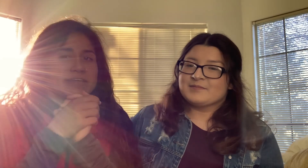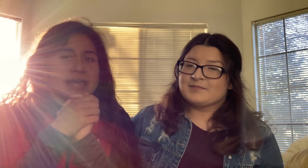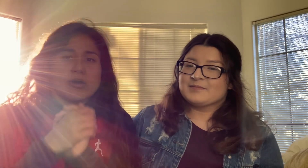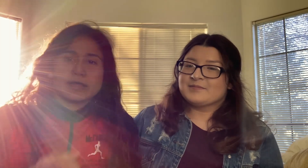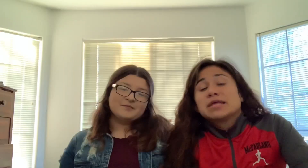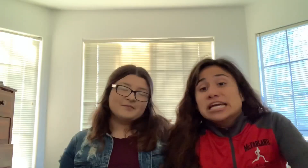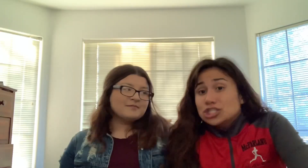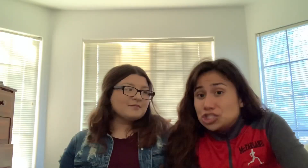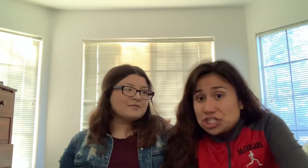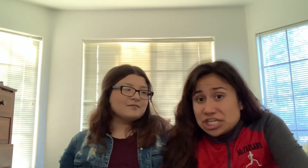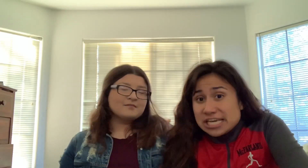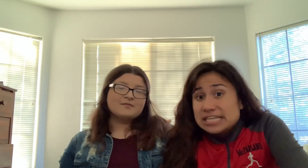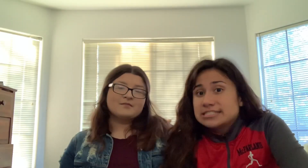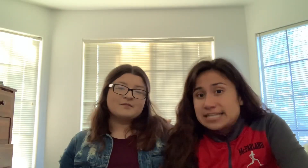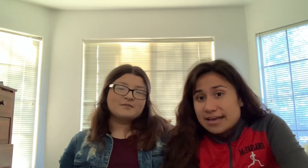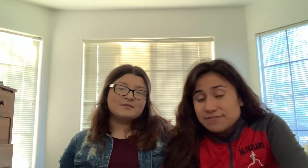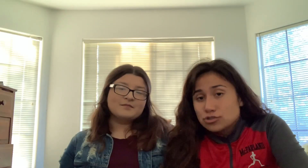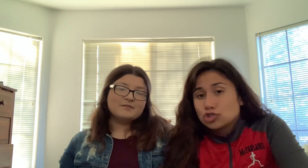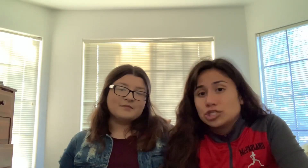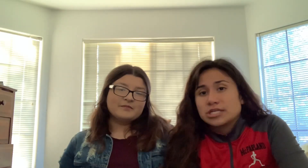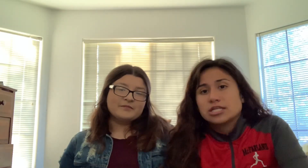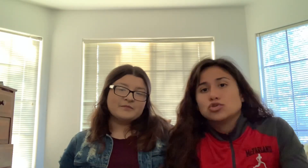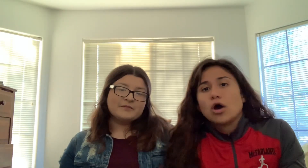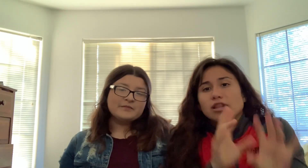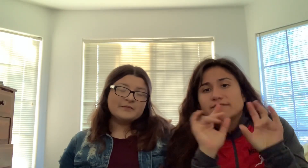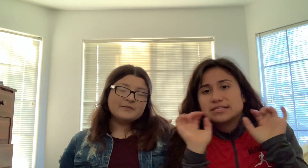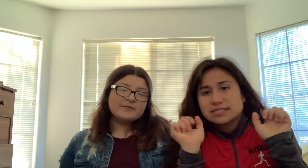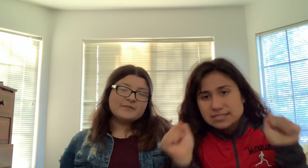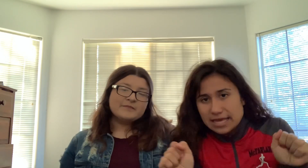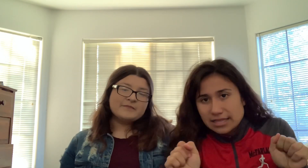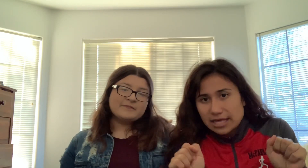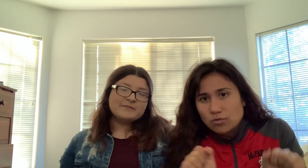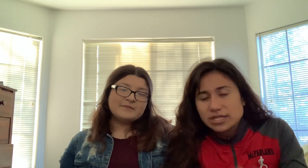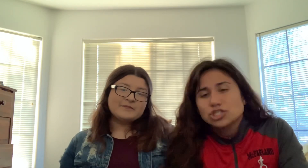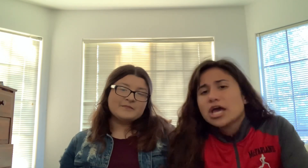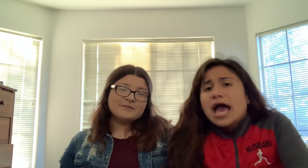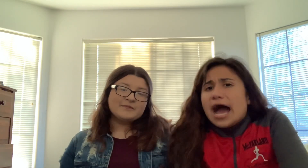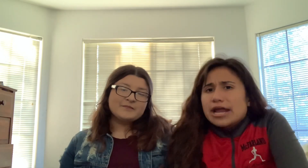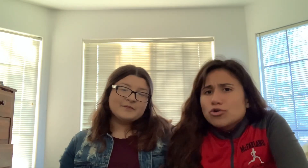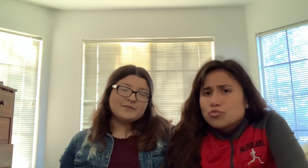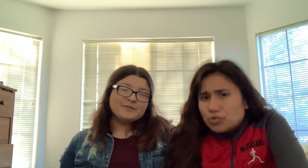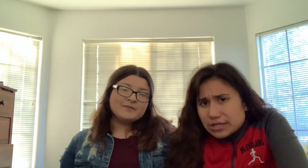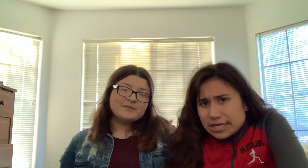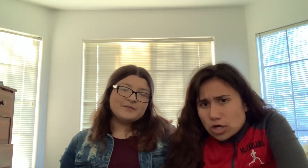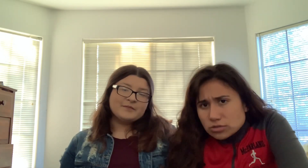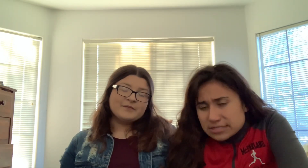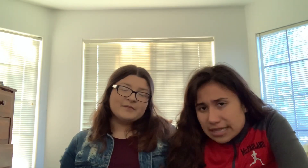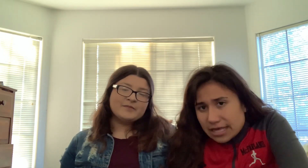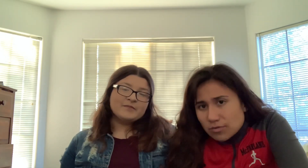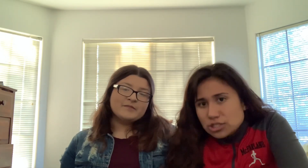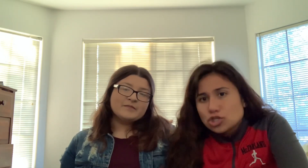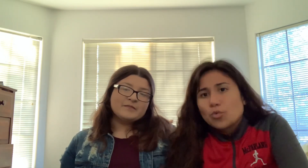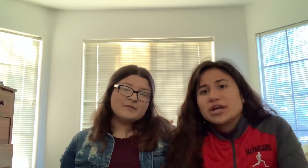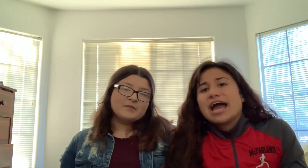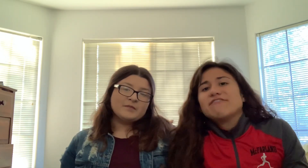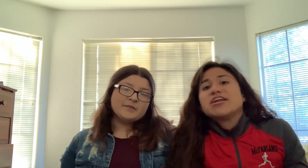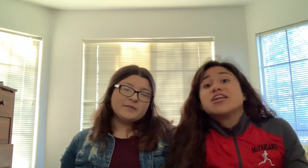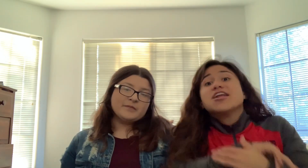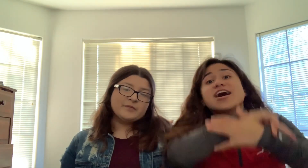video. She is deaf, so she's gonna do all of this in sign language. I don't really know sign language, so we're gonna have